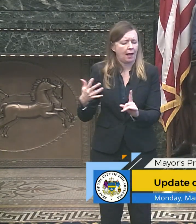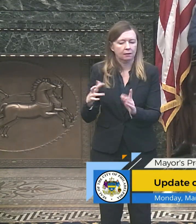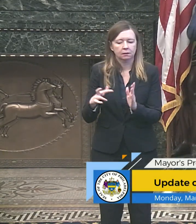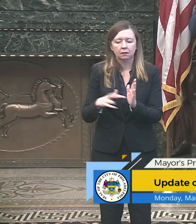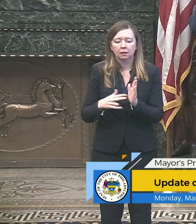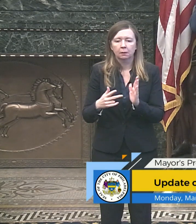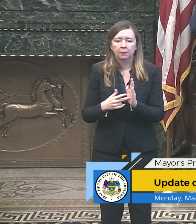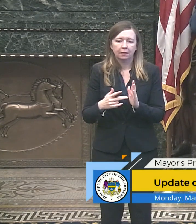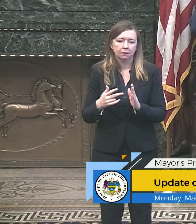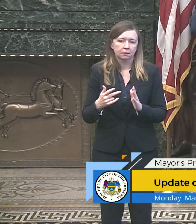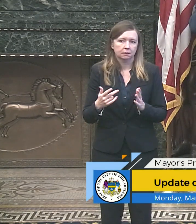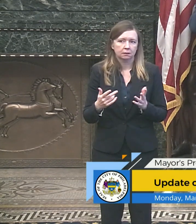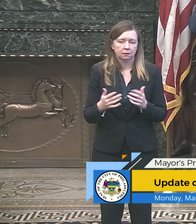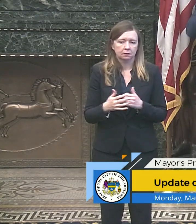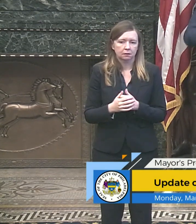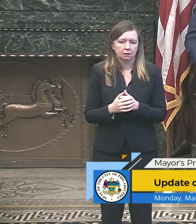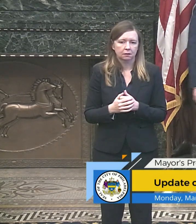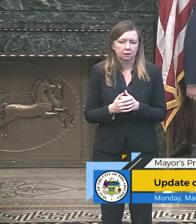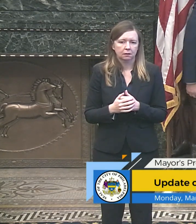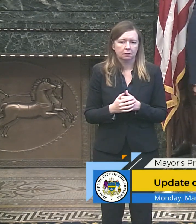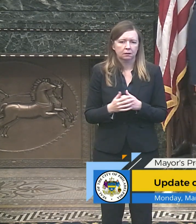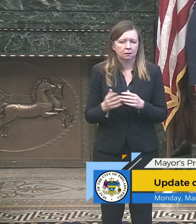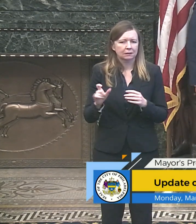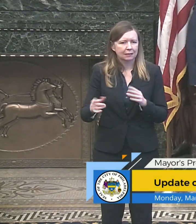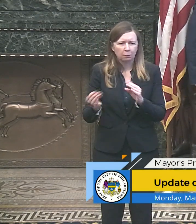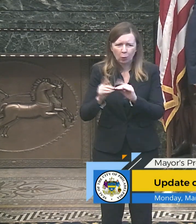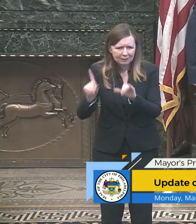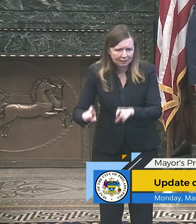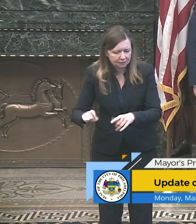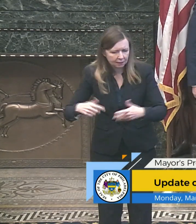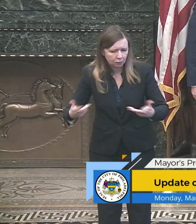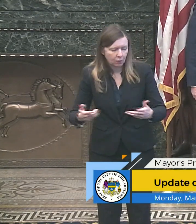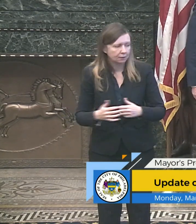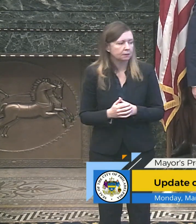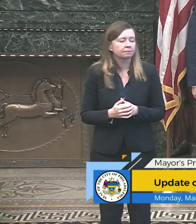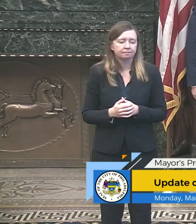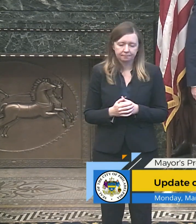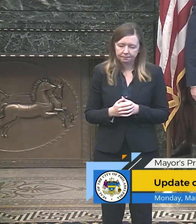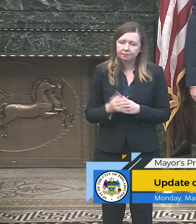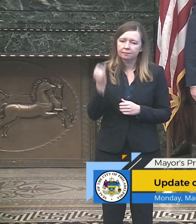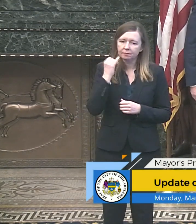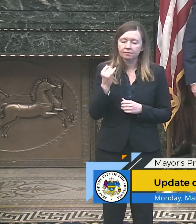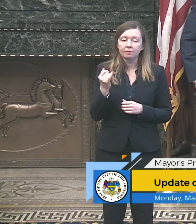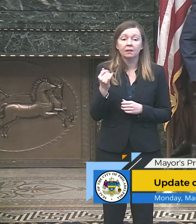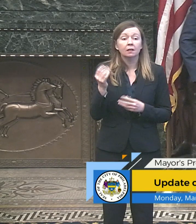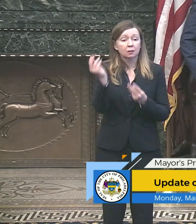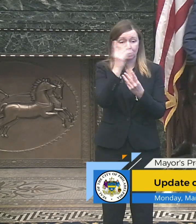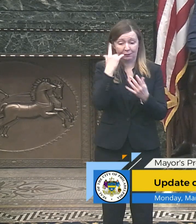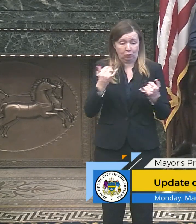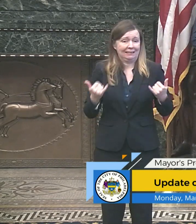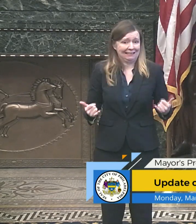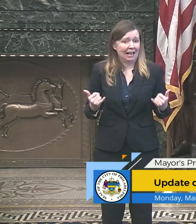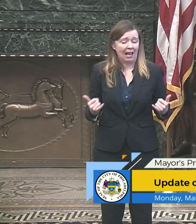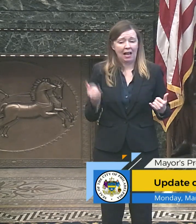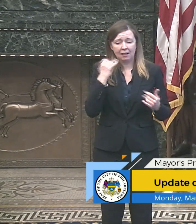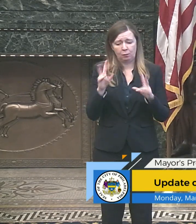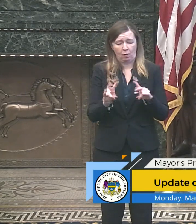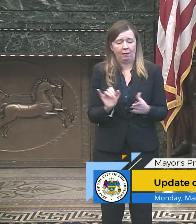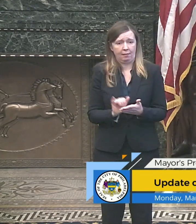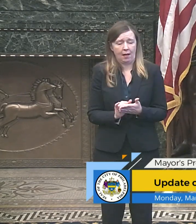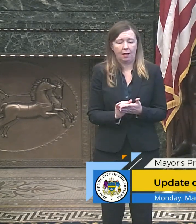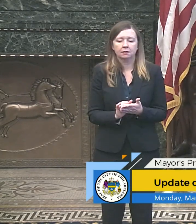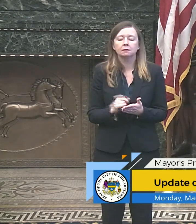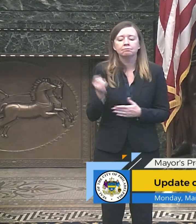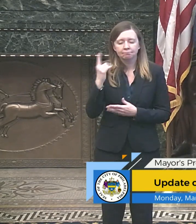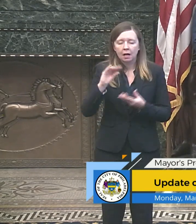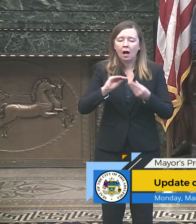fewer tests or more pointed testing, or what? Yeah, if you're looking at the data that just for today, there was a problem